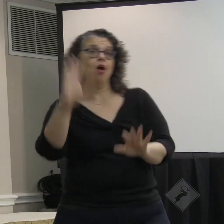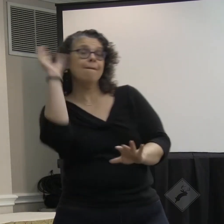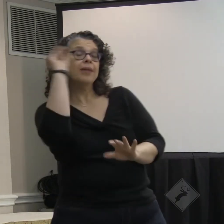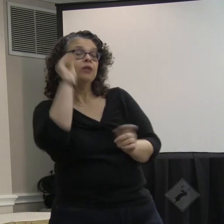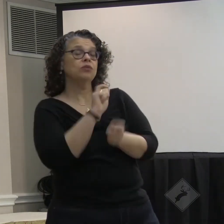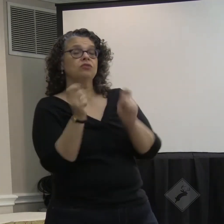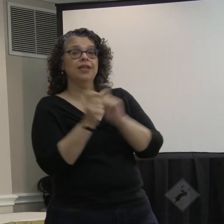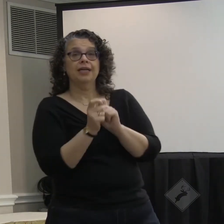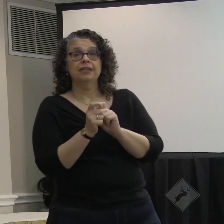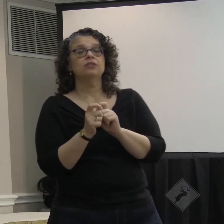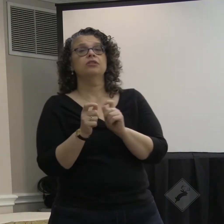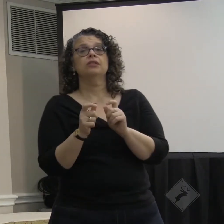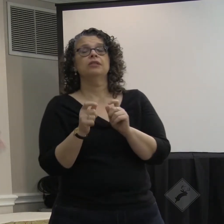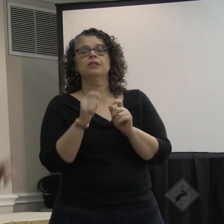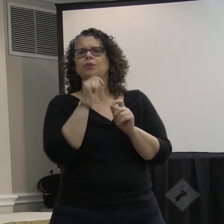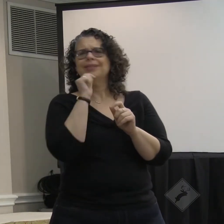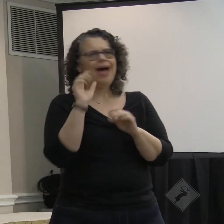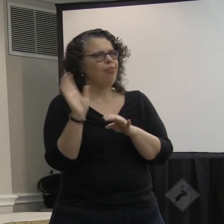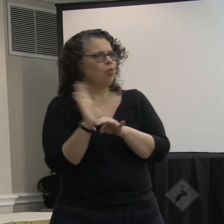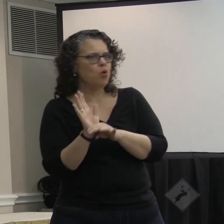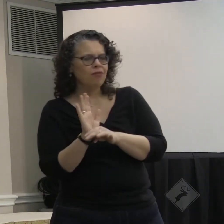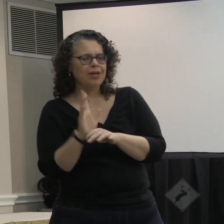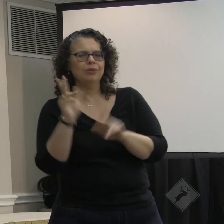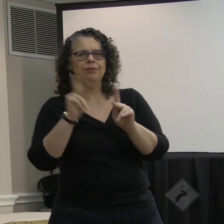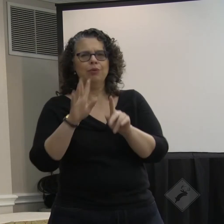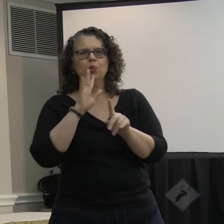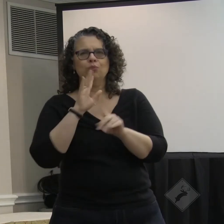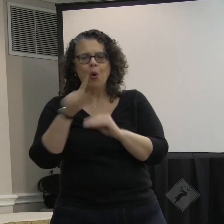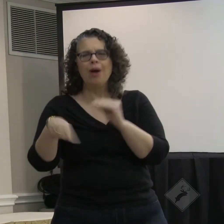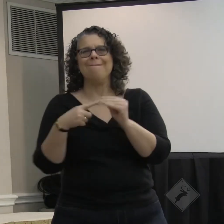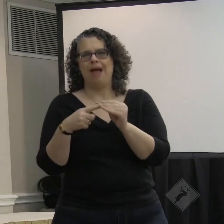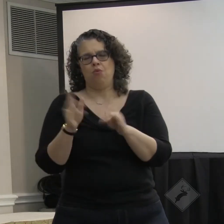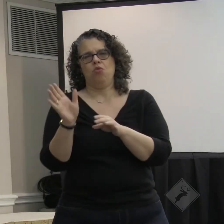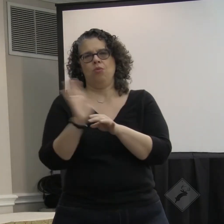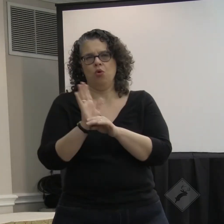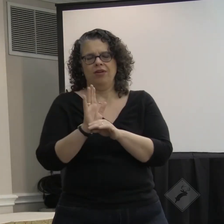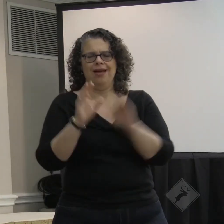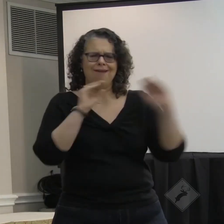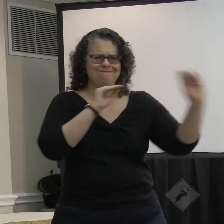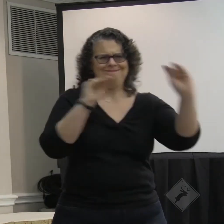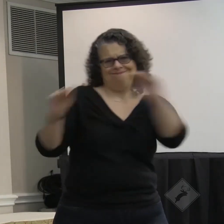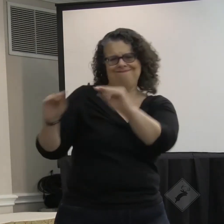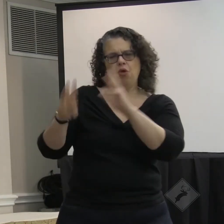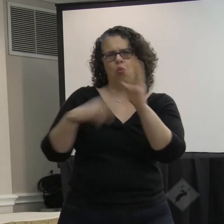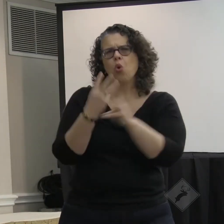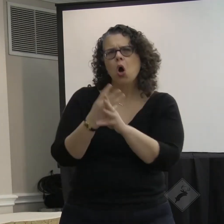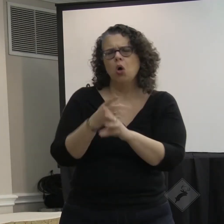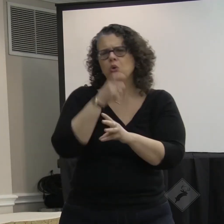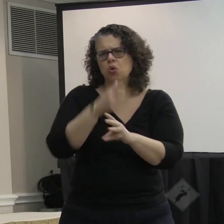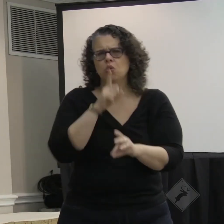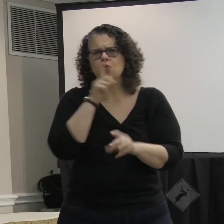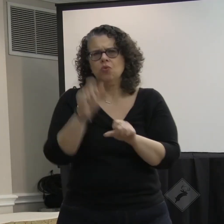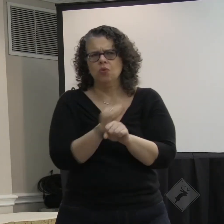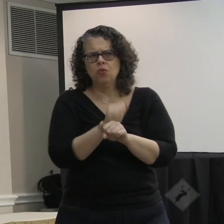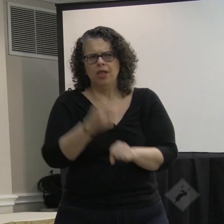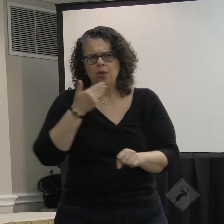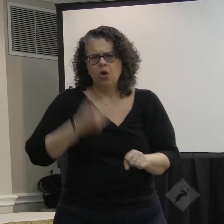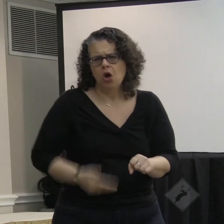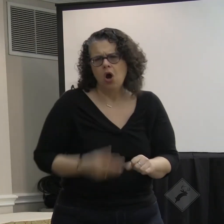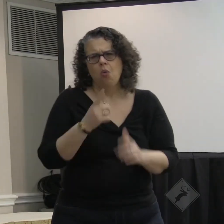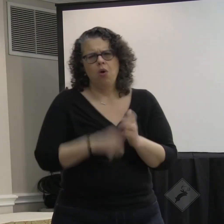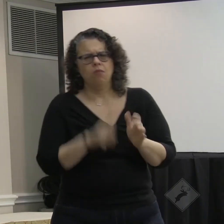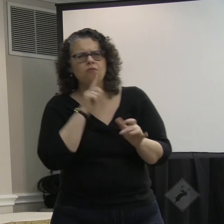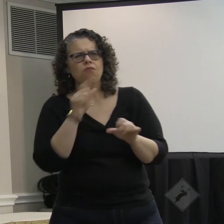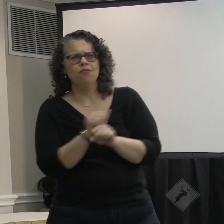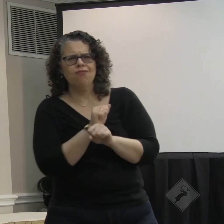It was not the movie. It was all the people speaking out around that movie and educating the world about who we really are and what we really